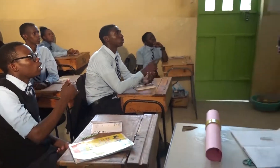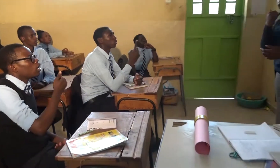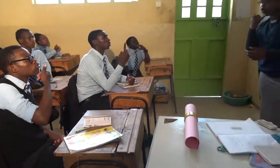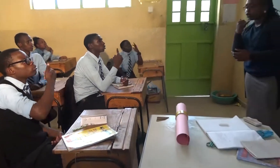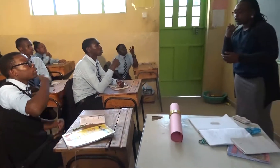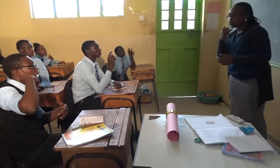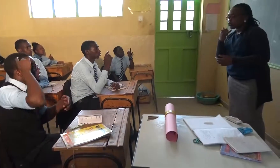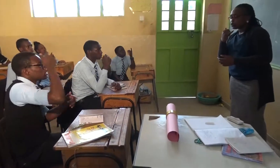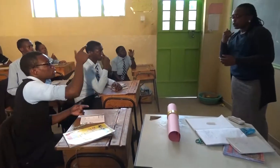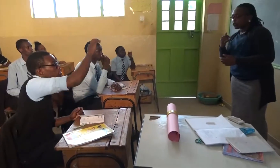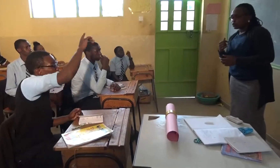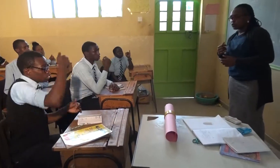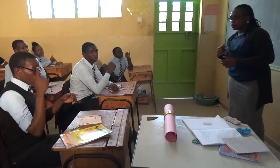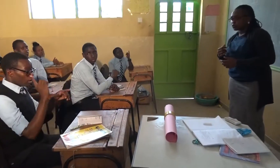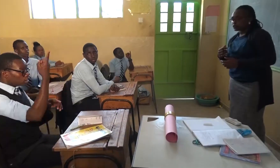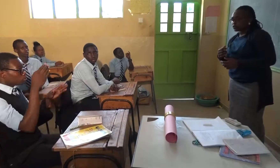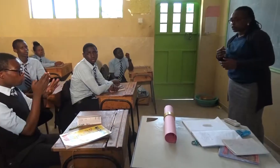wrong? No.